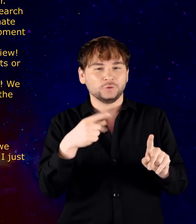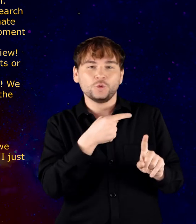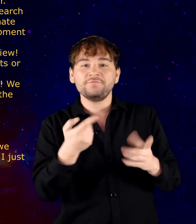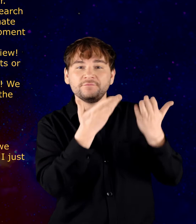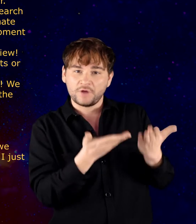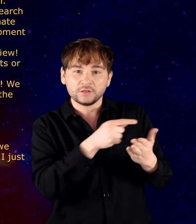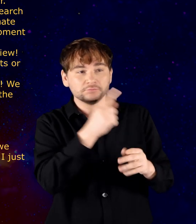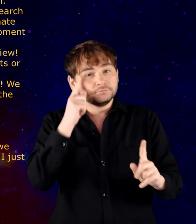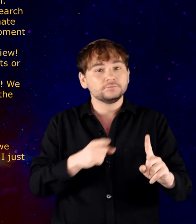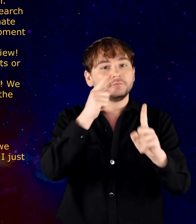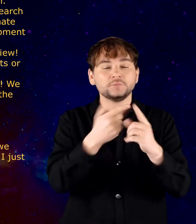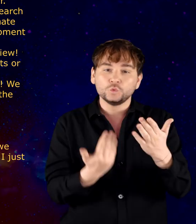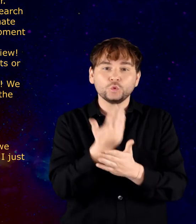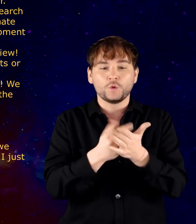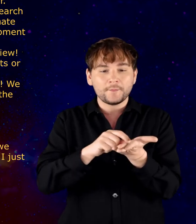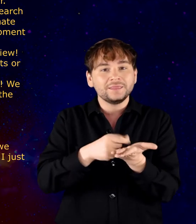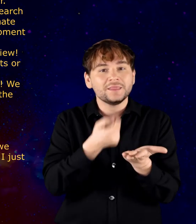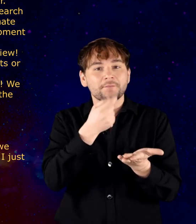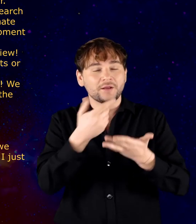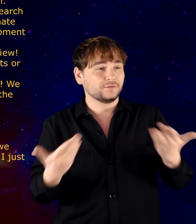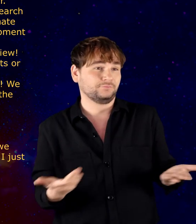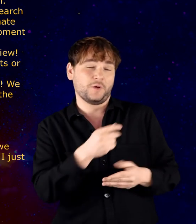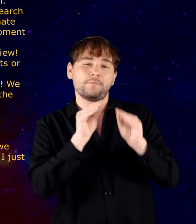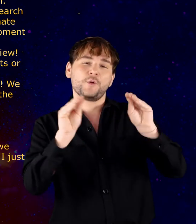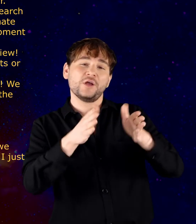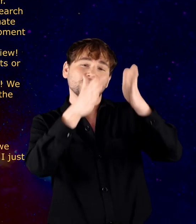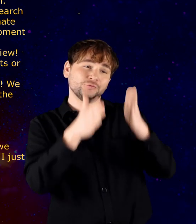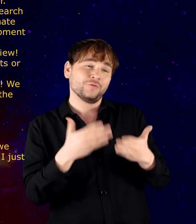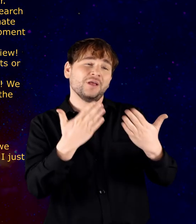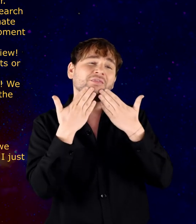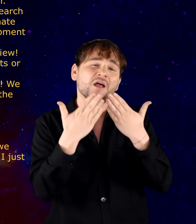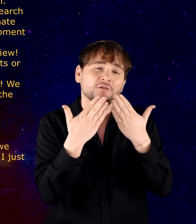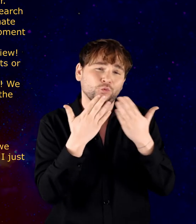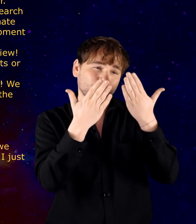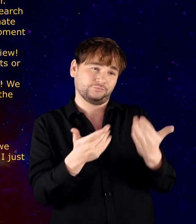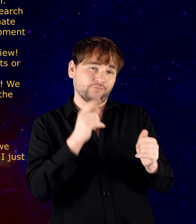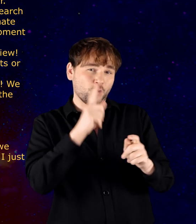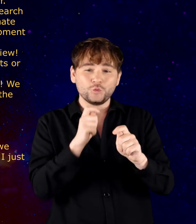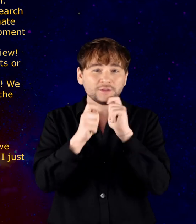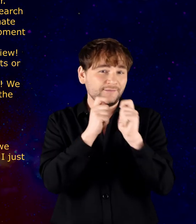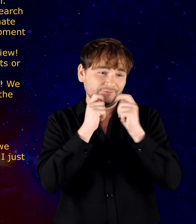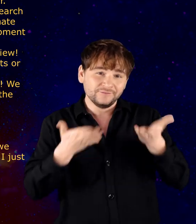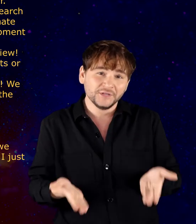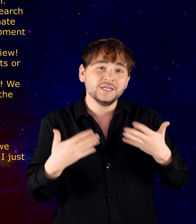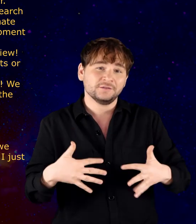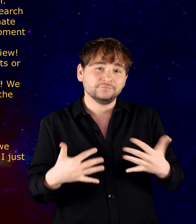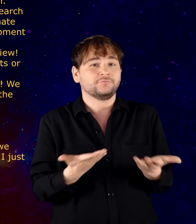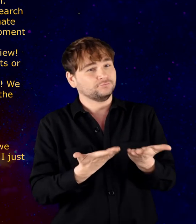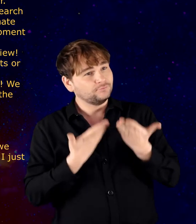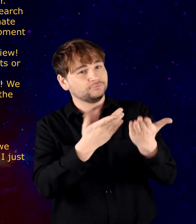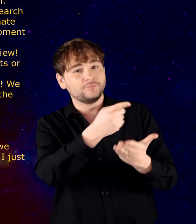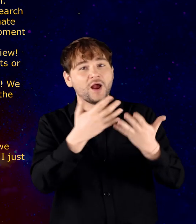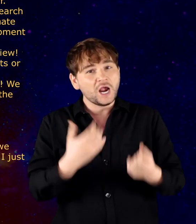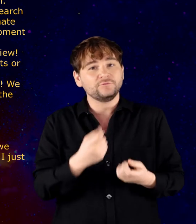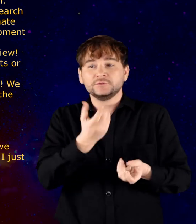efforts. Professor Dr. Roosevelt, thank you so much for the interview. The floor is open, as they say. You may